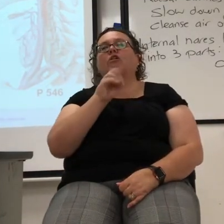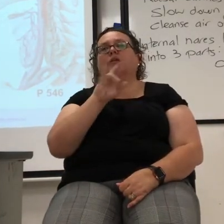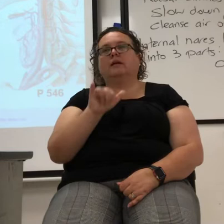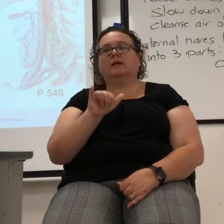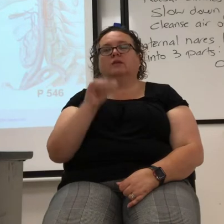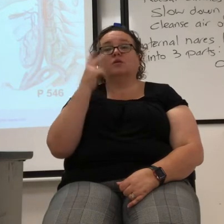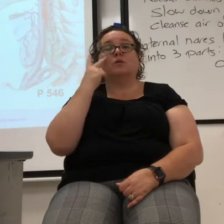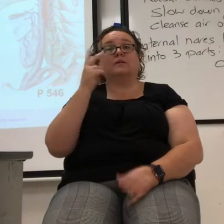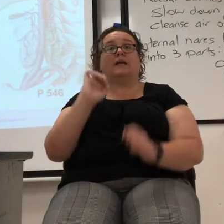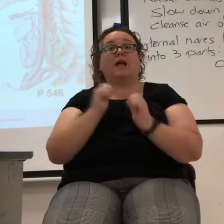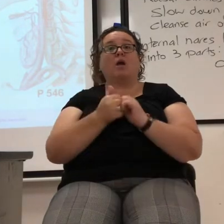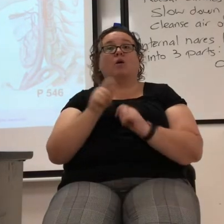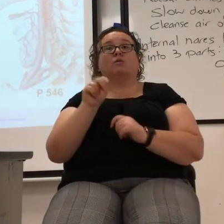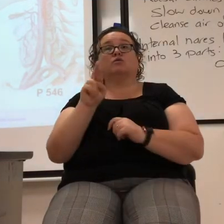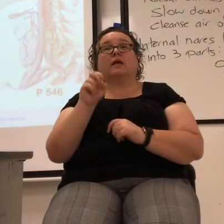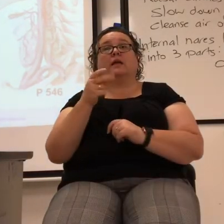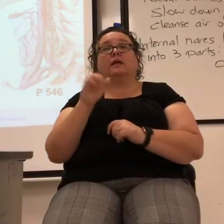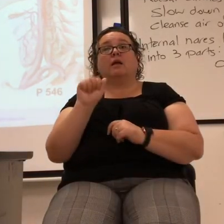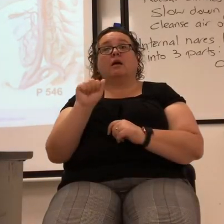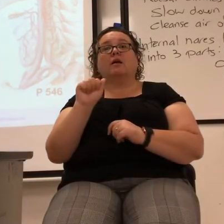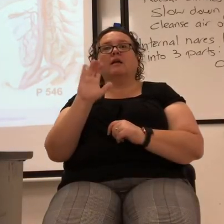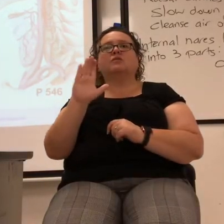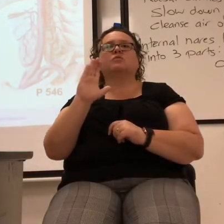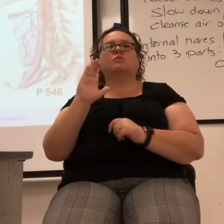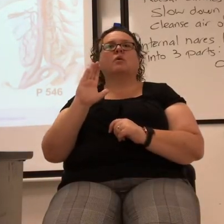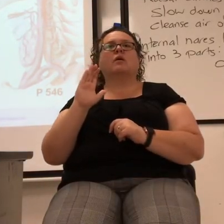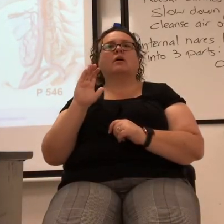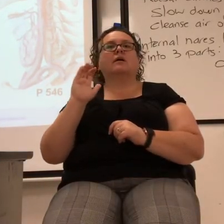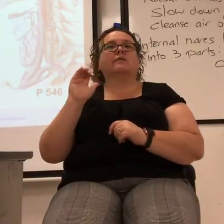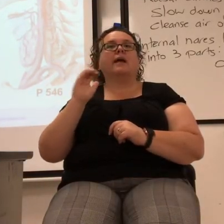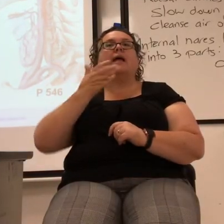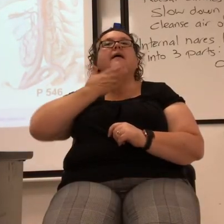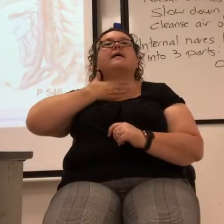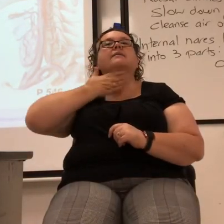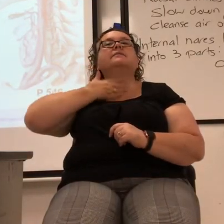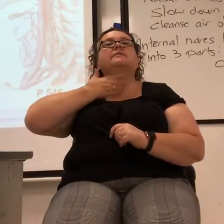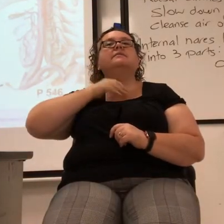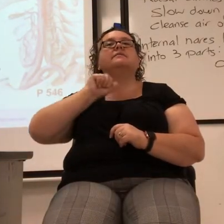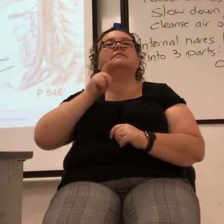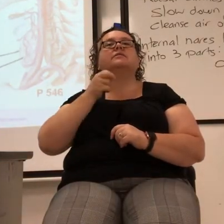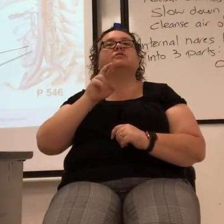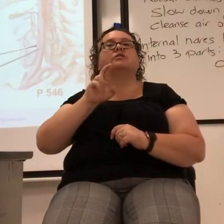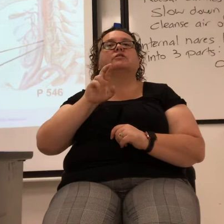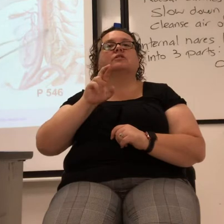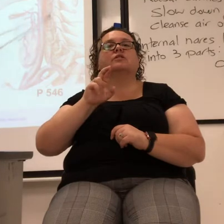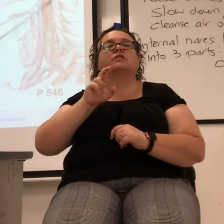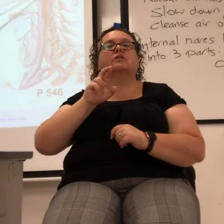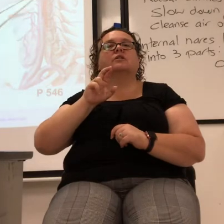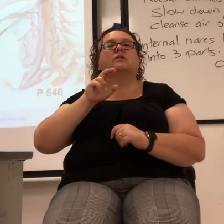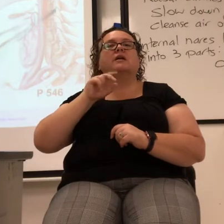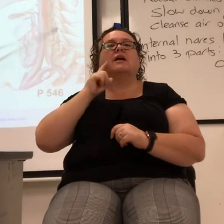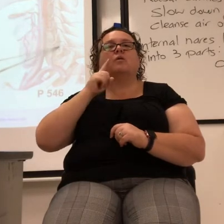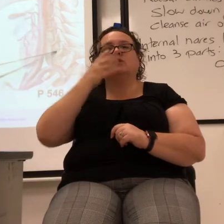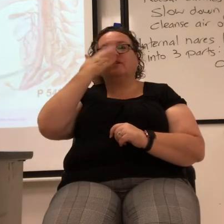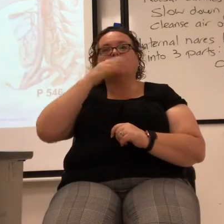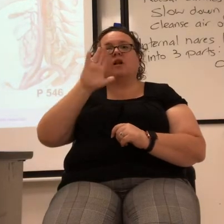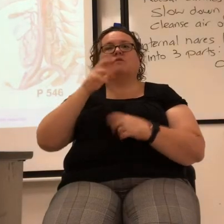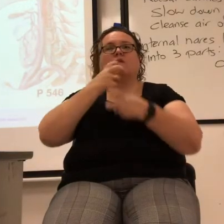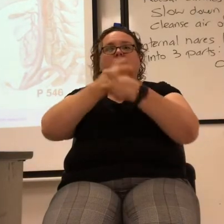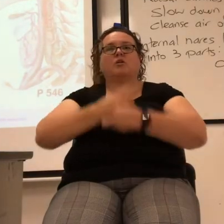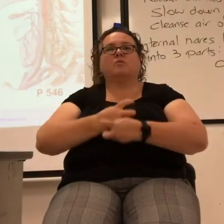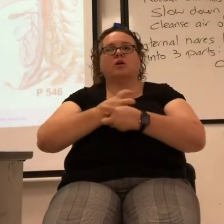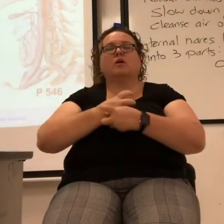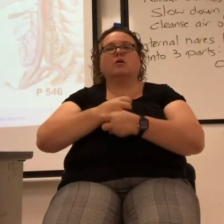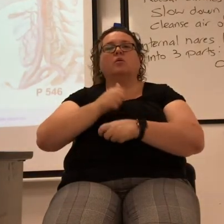trachea, is basically your anterior neck, and it's in front of the cervical vertebra, which form